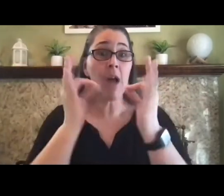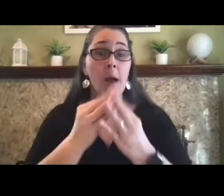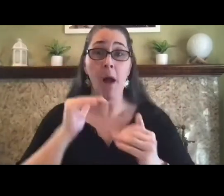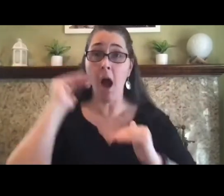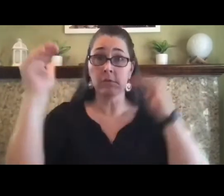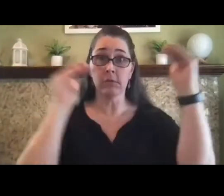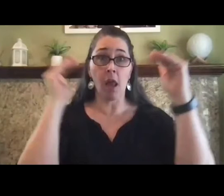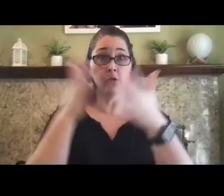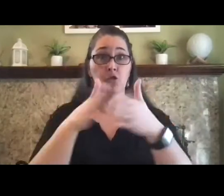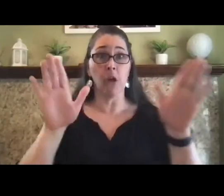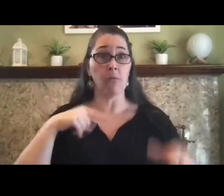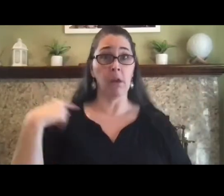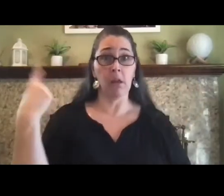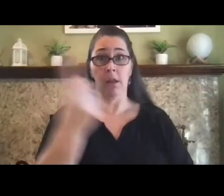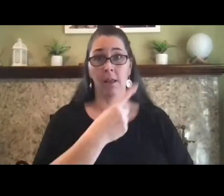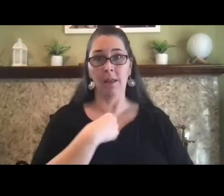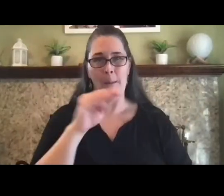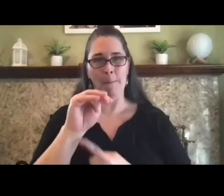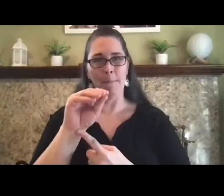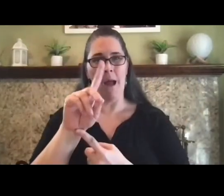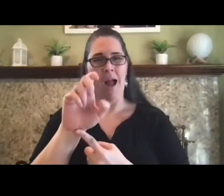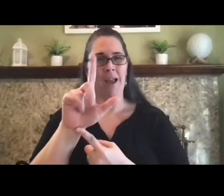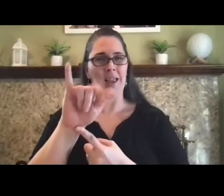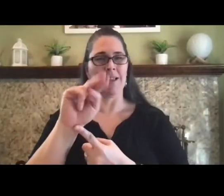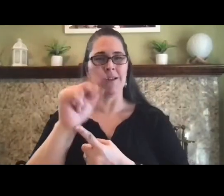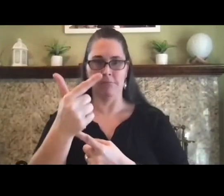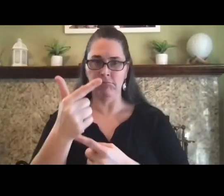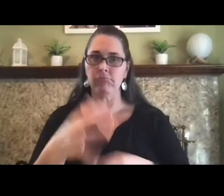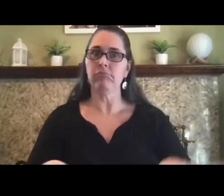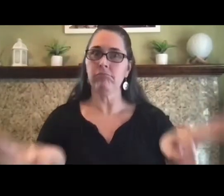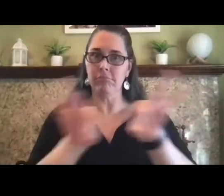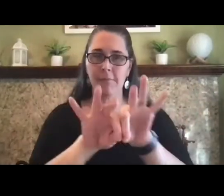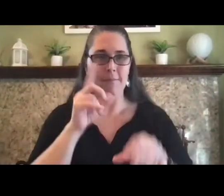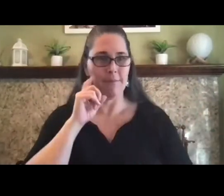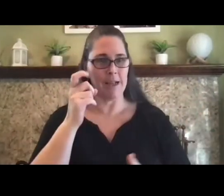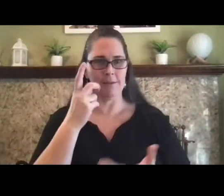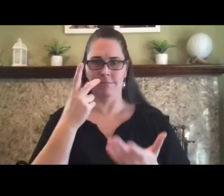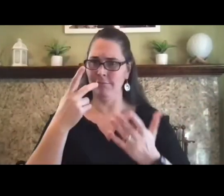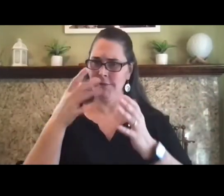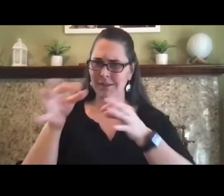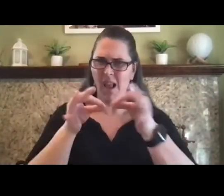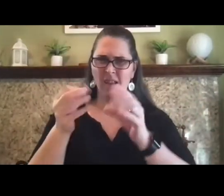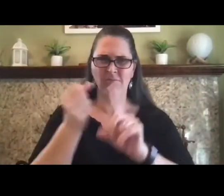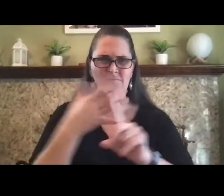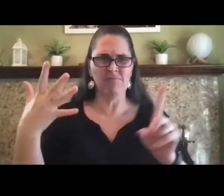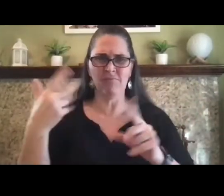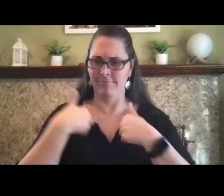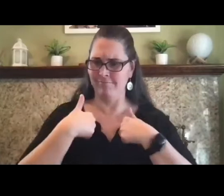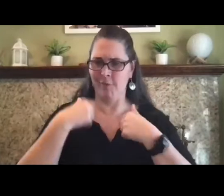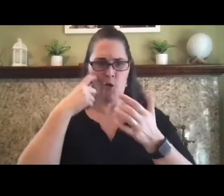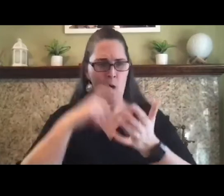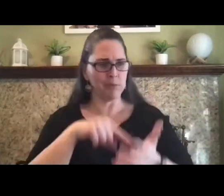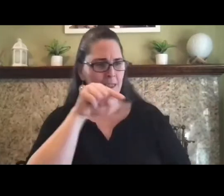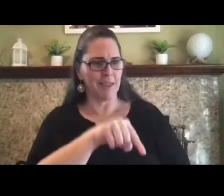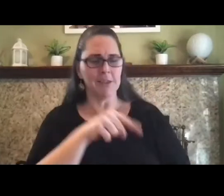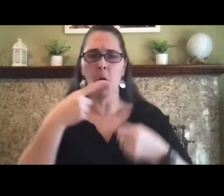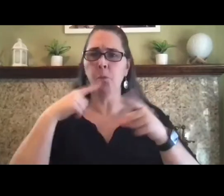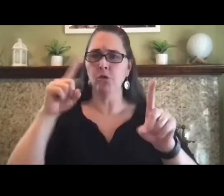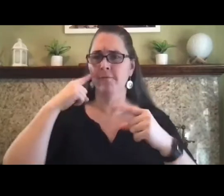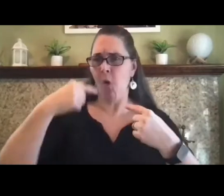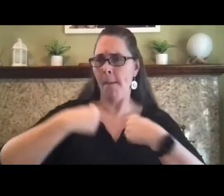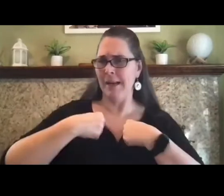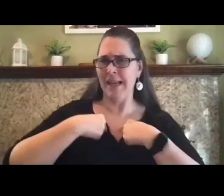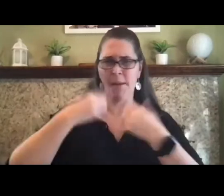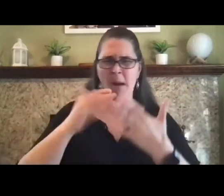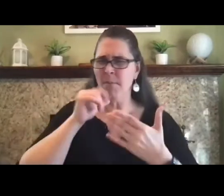As families, parents, and adults in general, modeling how we use our own coping skills and self-care skills